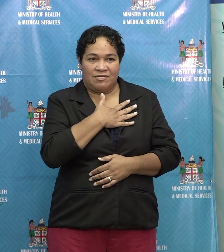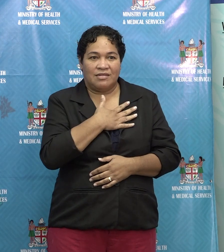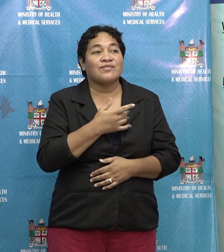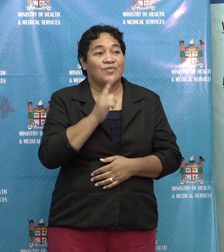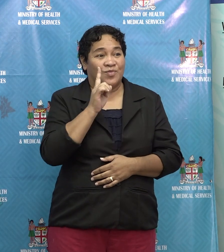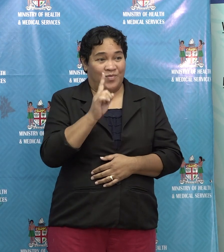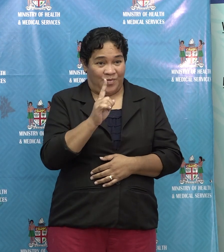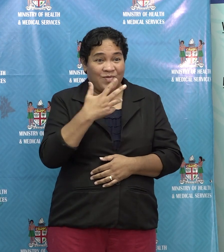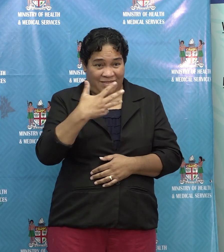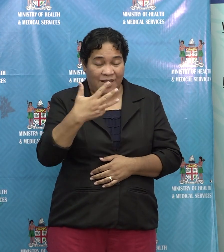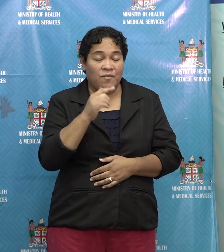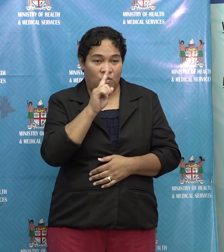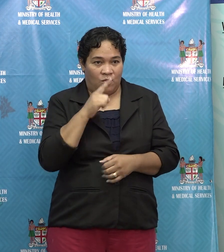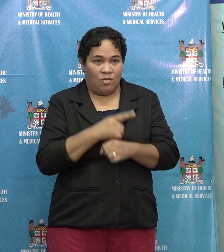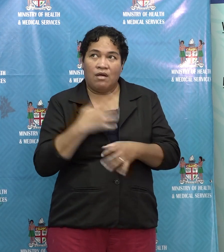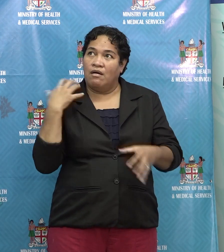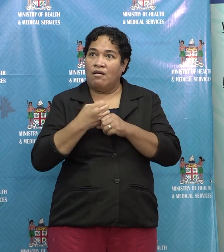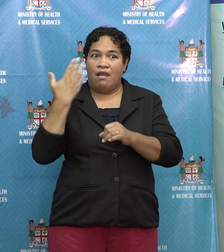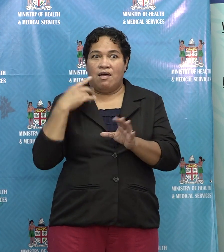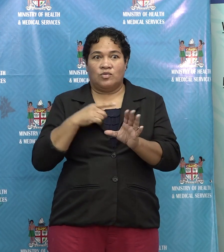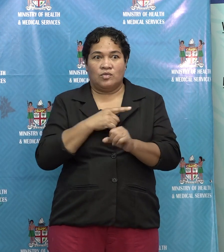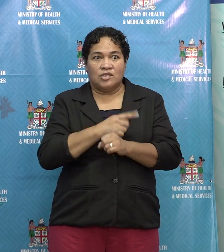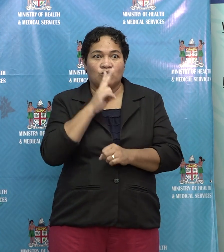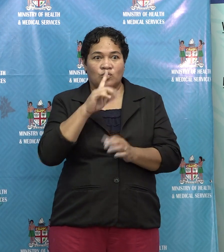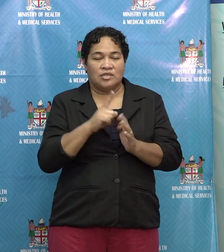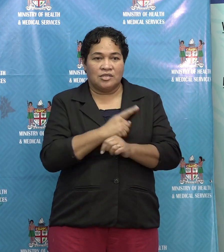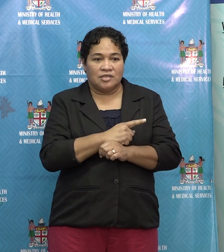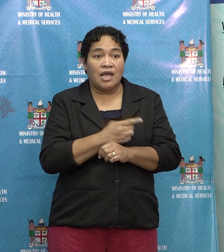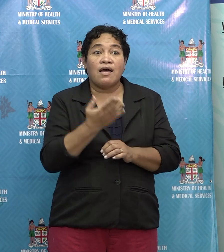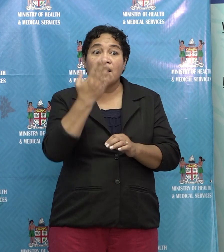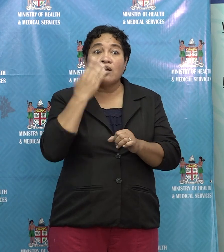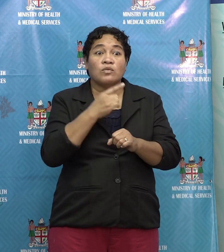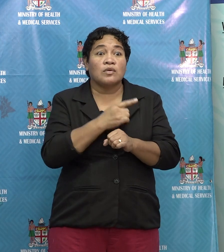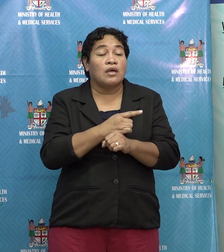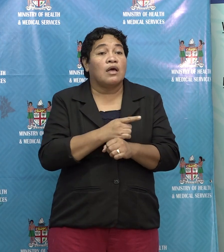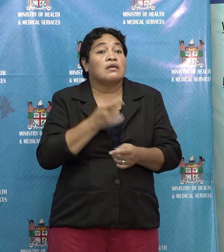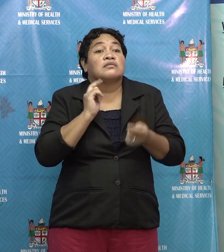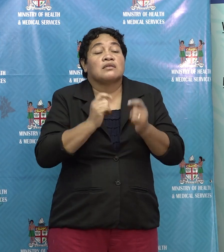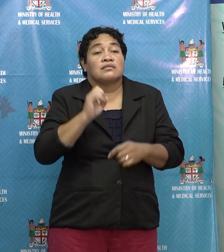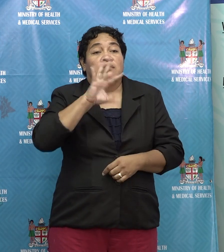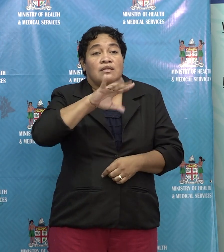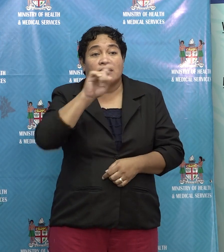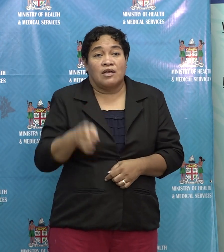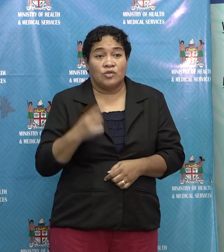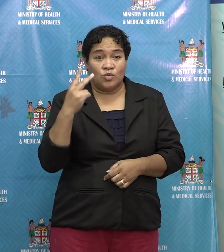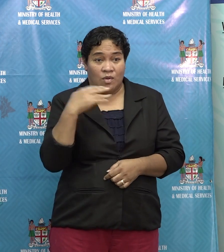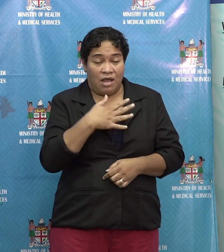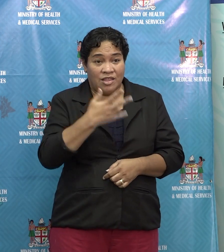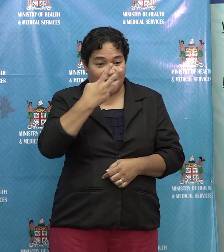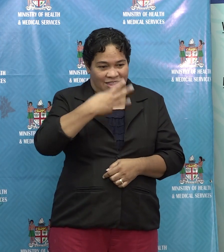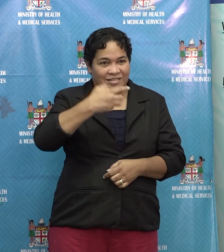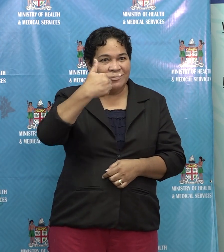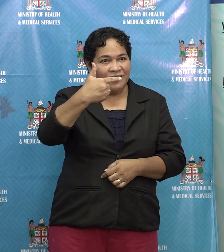week, average over the last 2 weeks, and last week we tested a record of 10,237